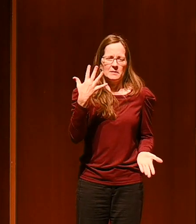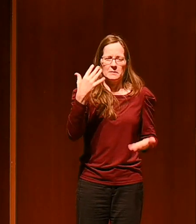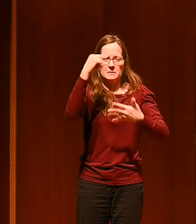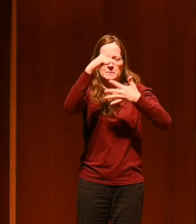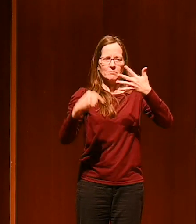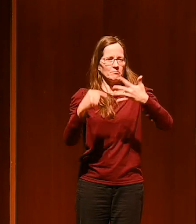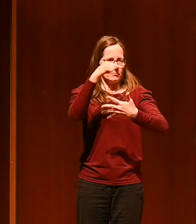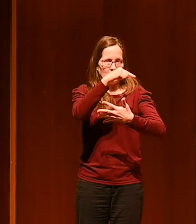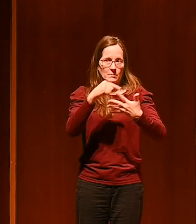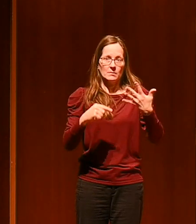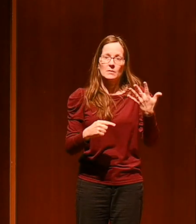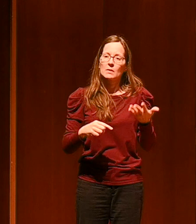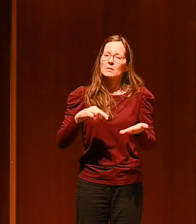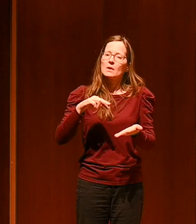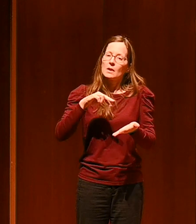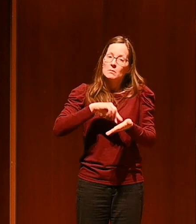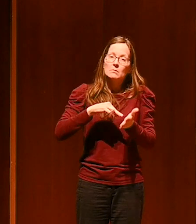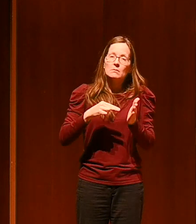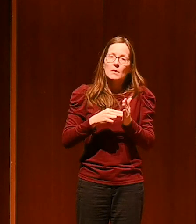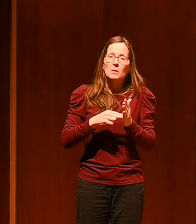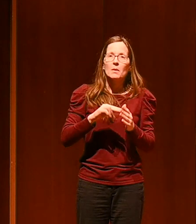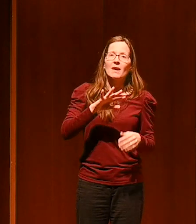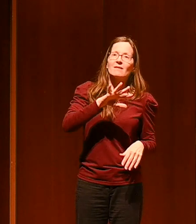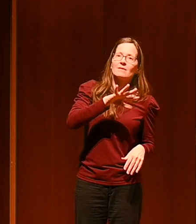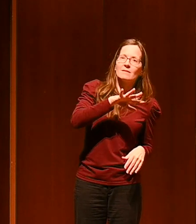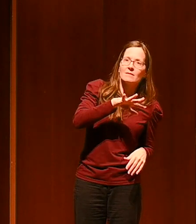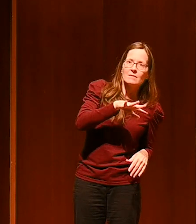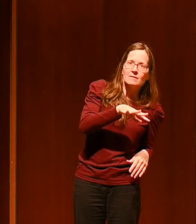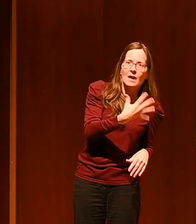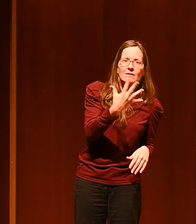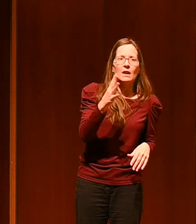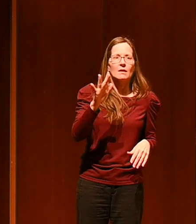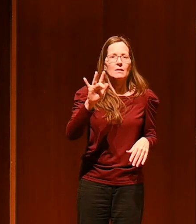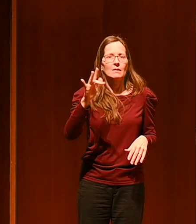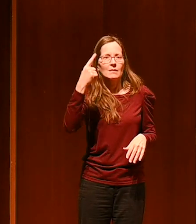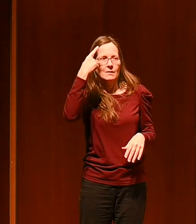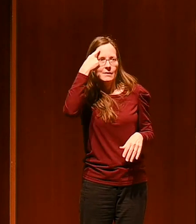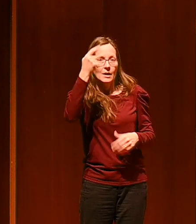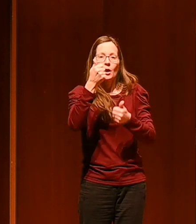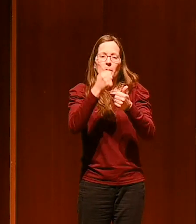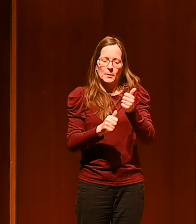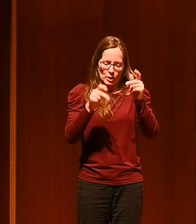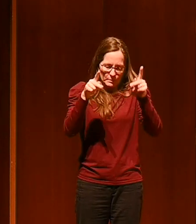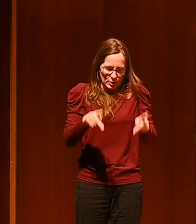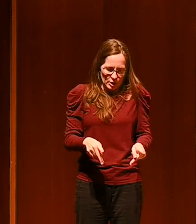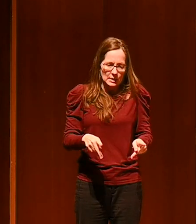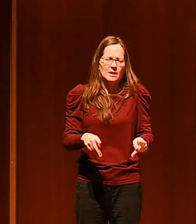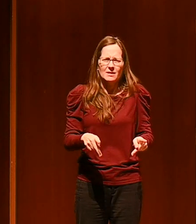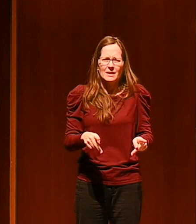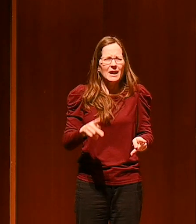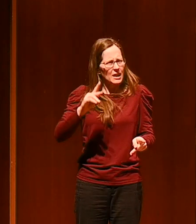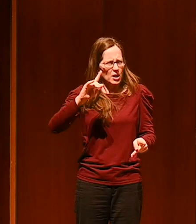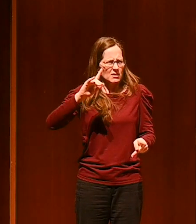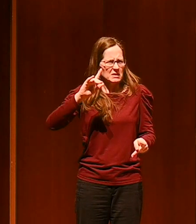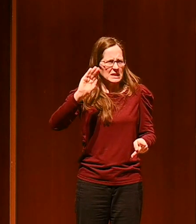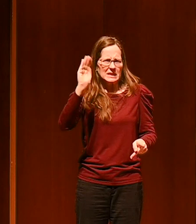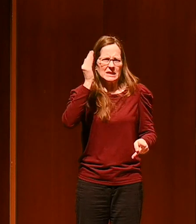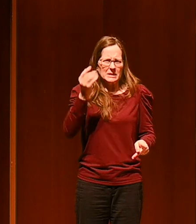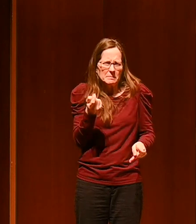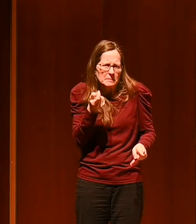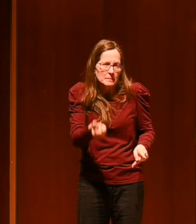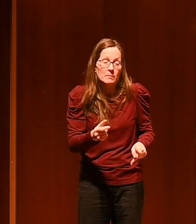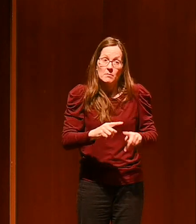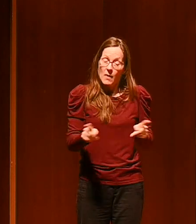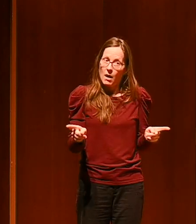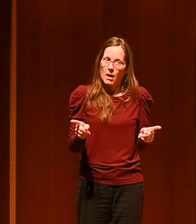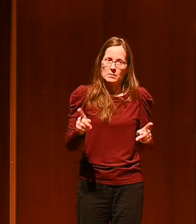about $5.25 per person, which is a drop in the bucket, but it totals about $35 million, which is a significant